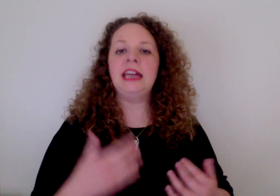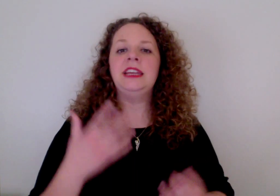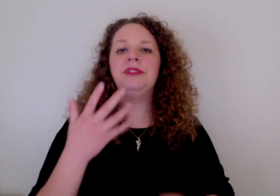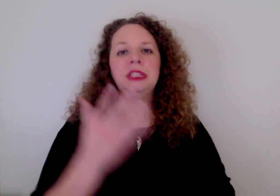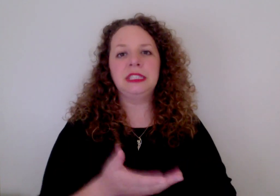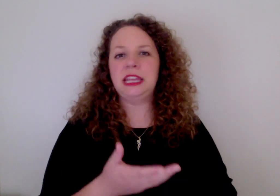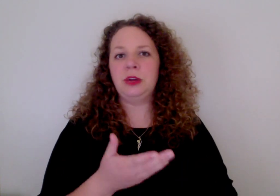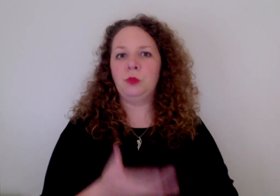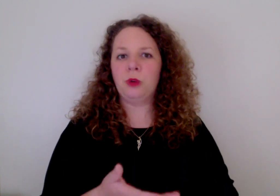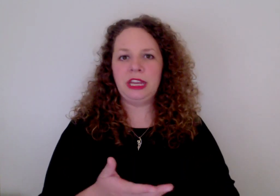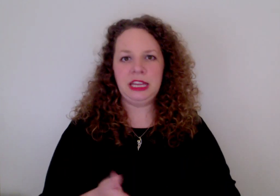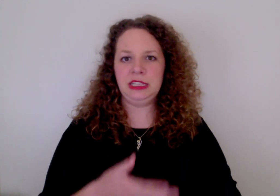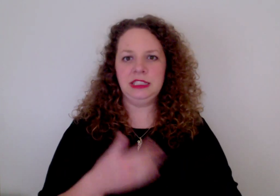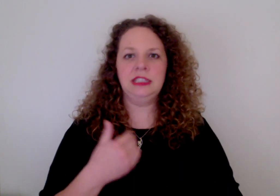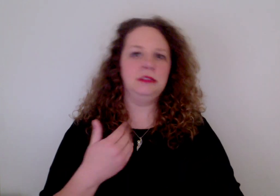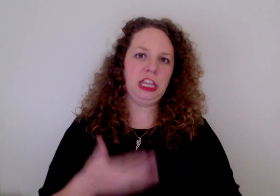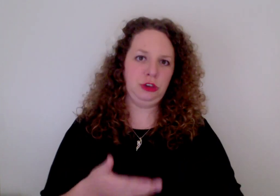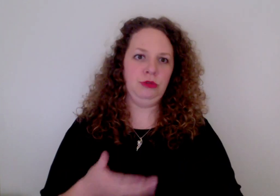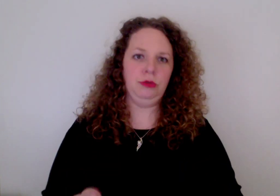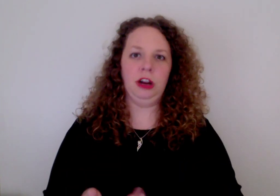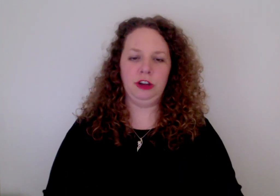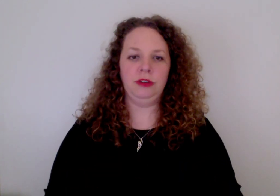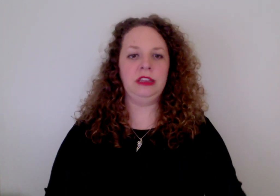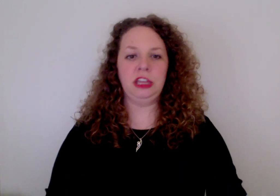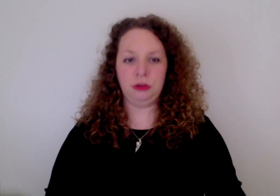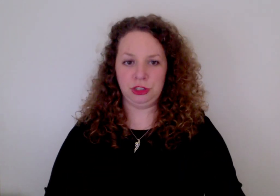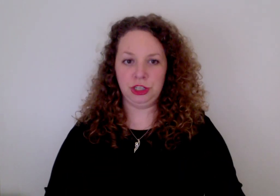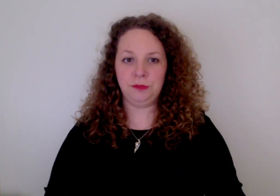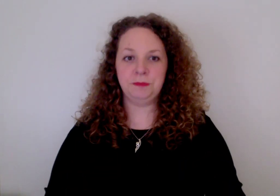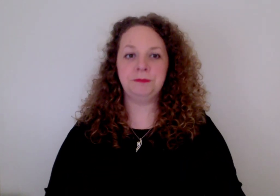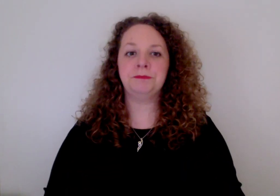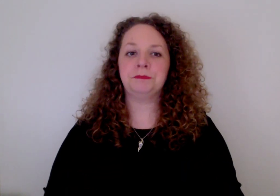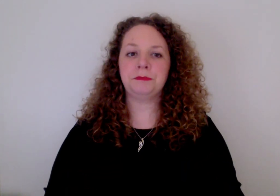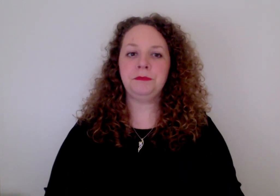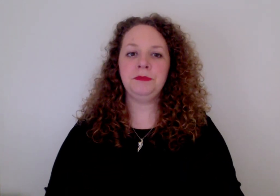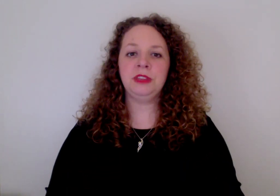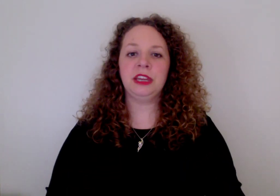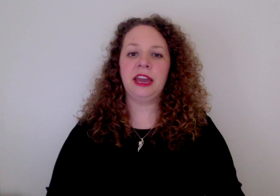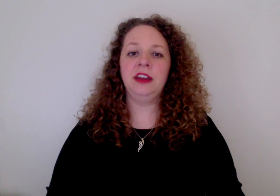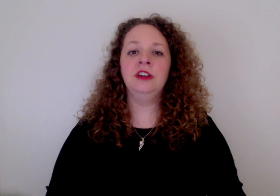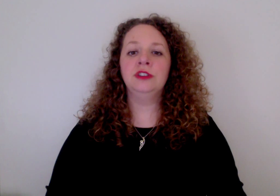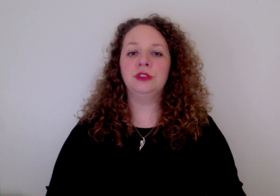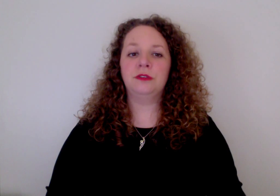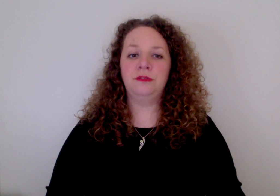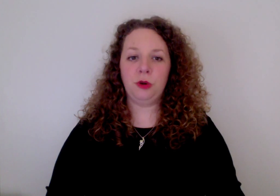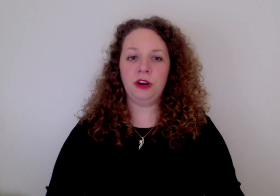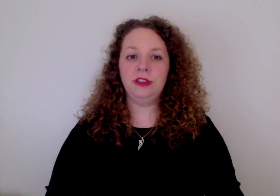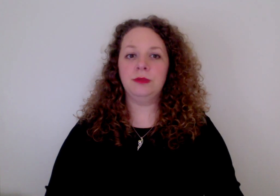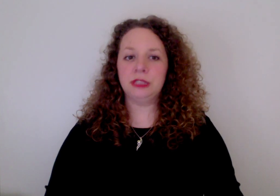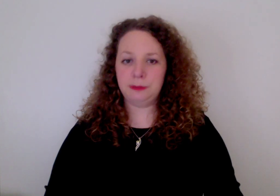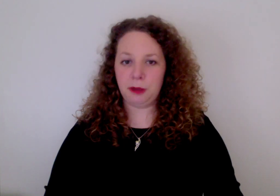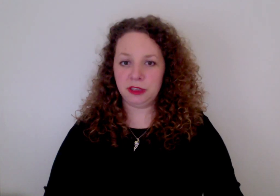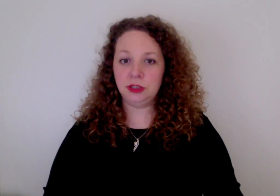and then saying what it is that you are agreeing that you can do. Okay, so for the response, you'll